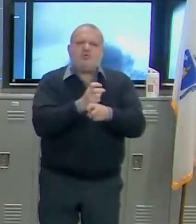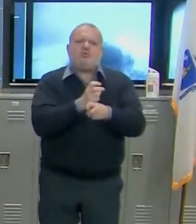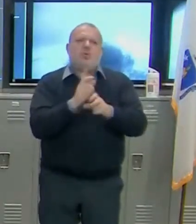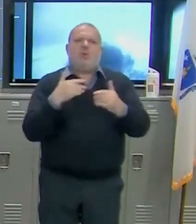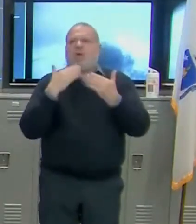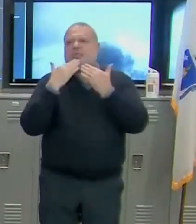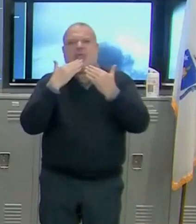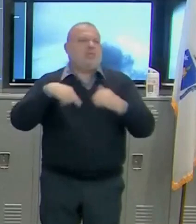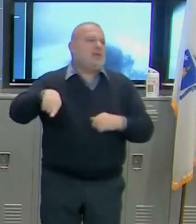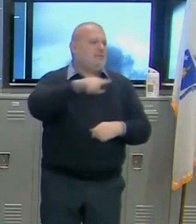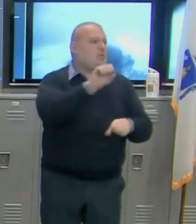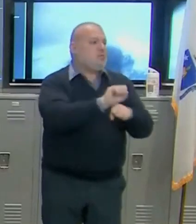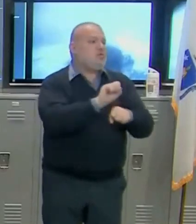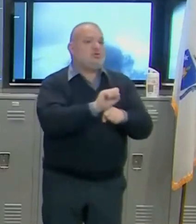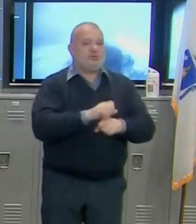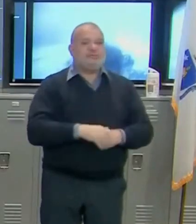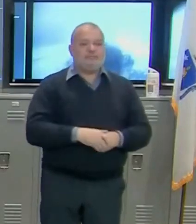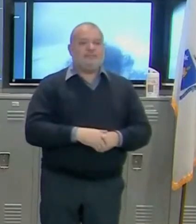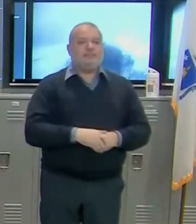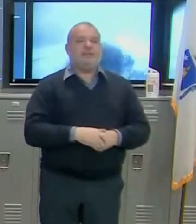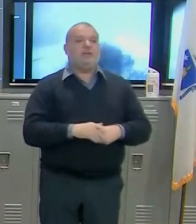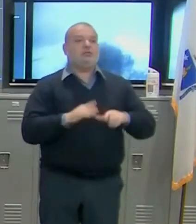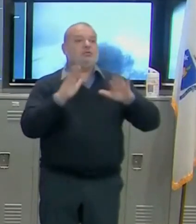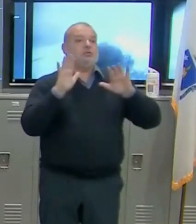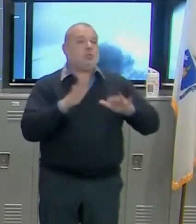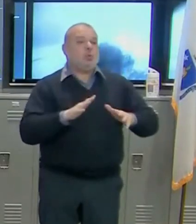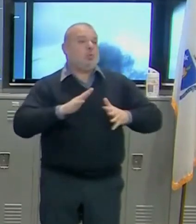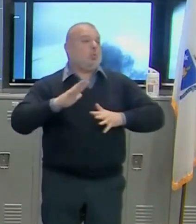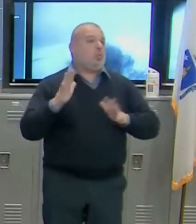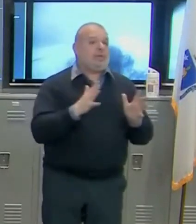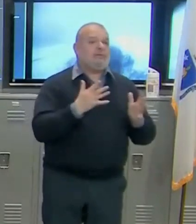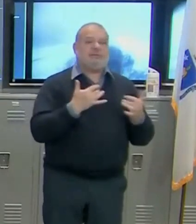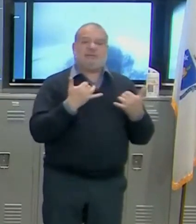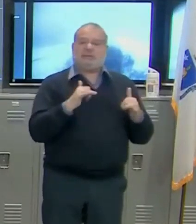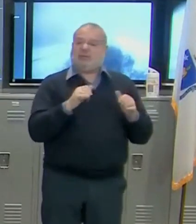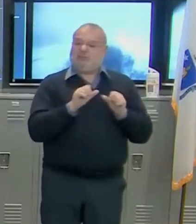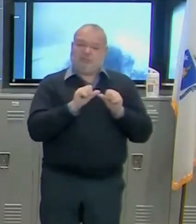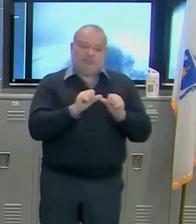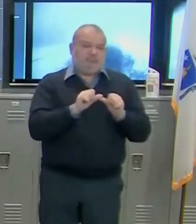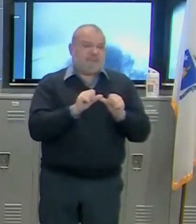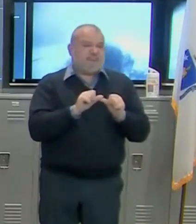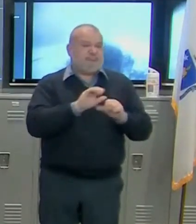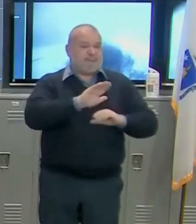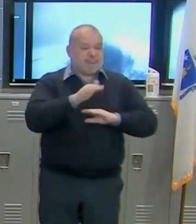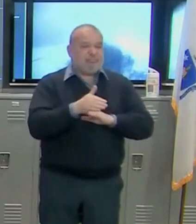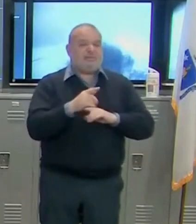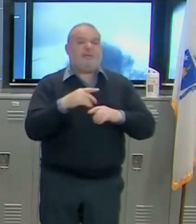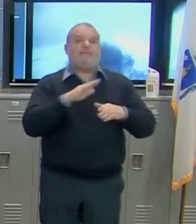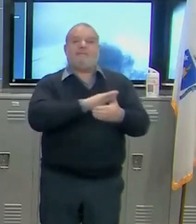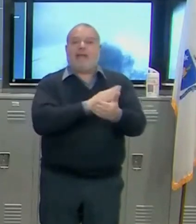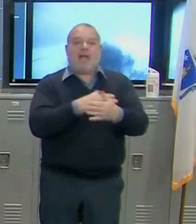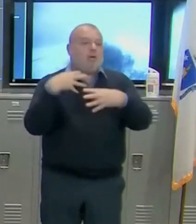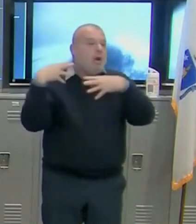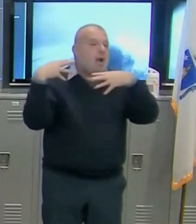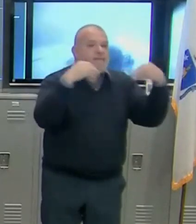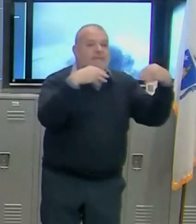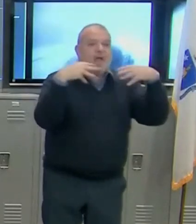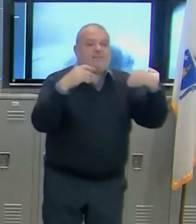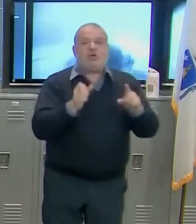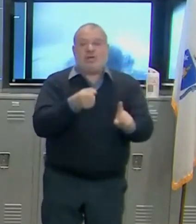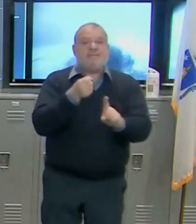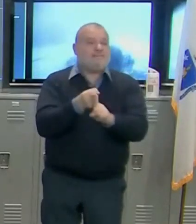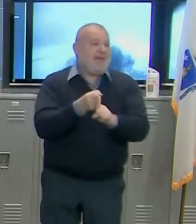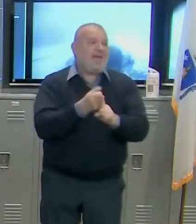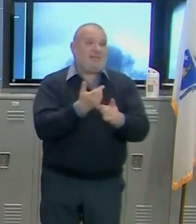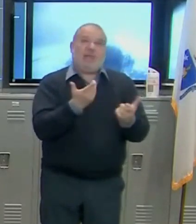winds expected to continue into the evening, additional power outages may occur throughout the night. As the governor said, at this time, there